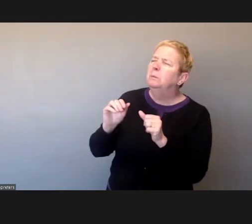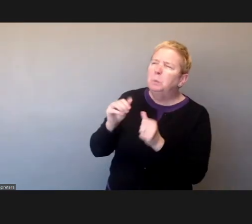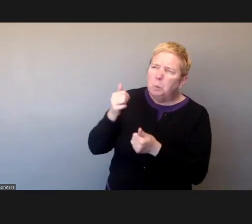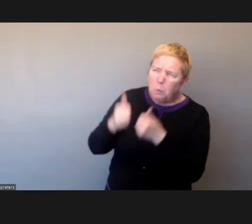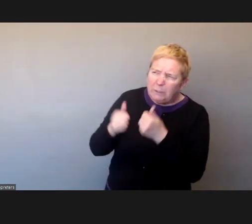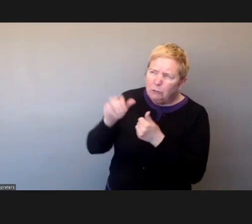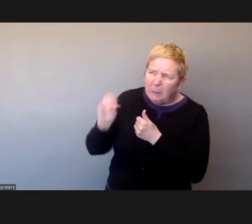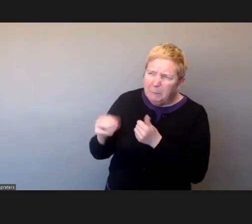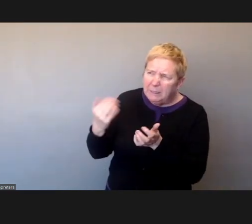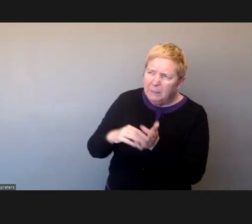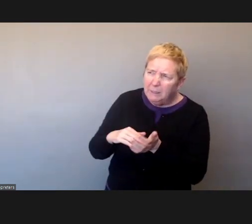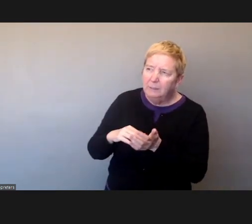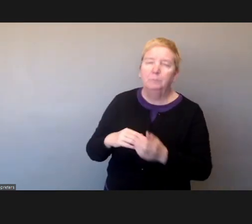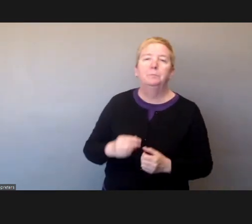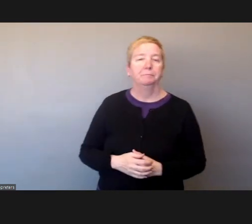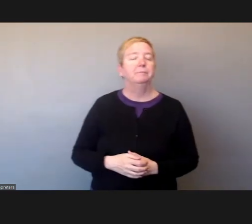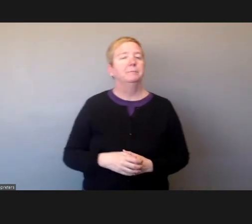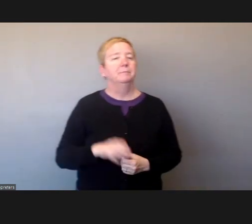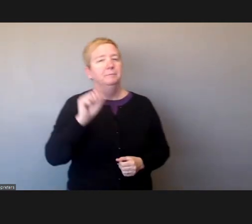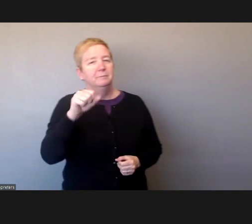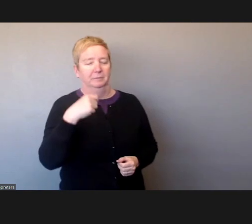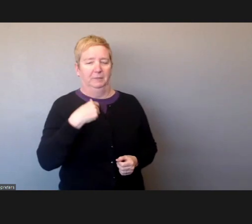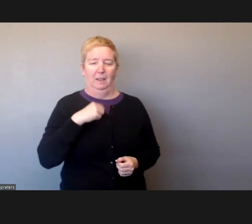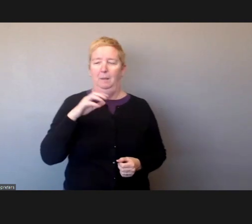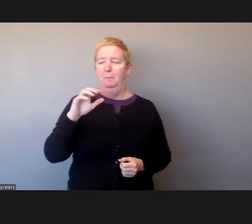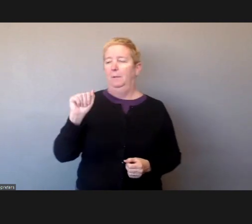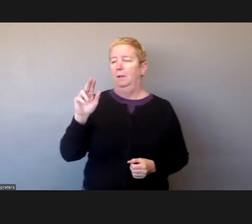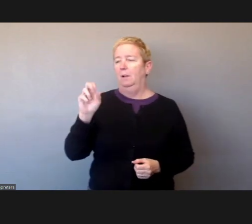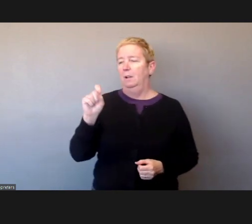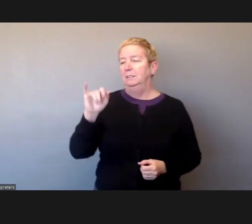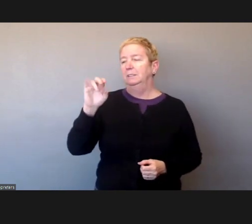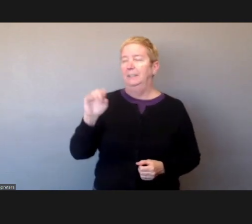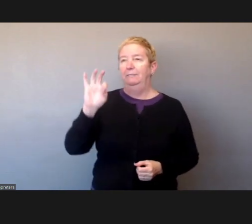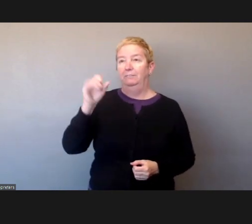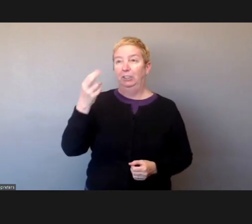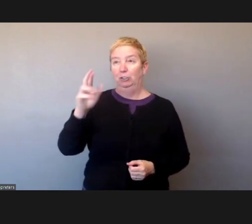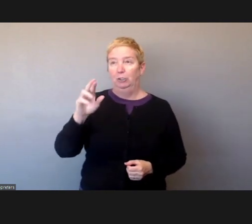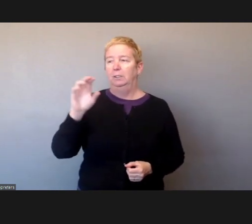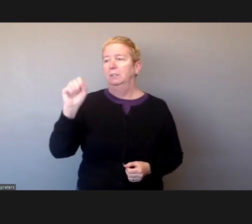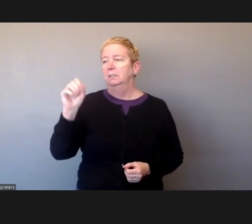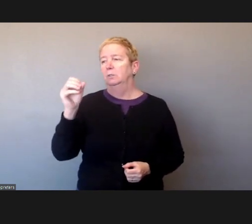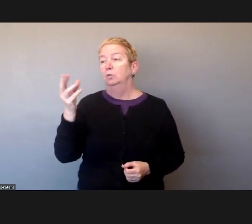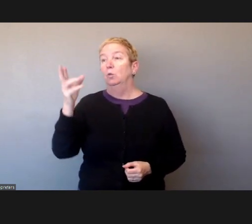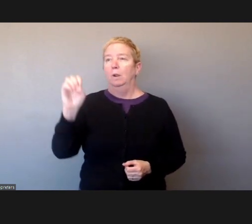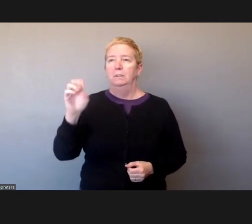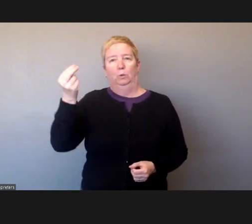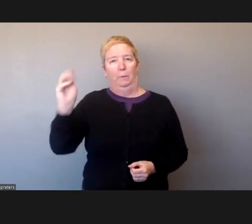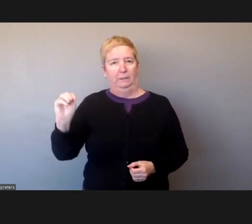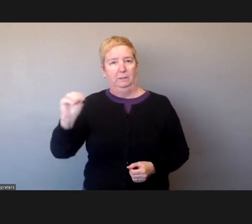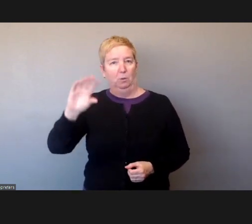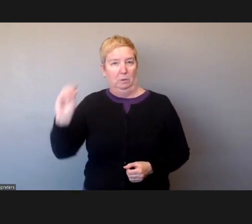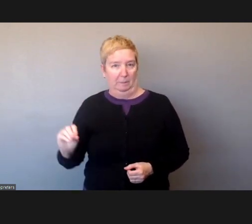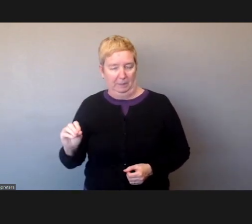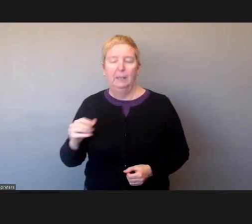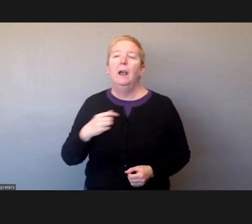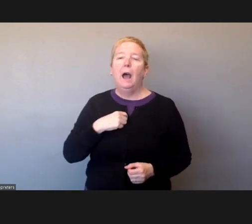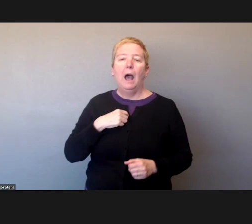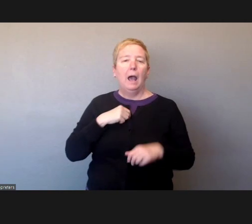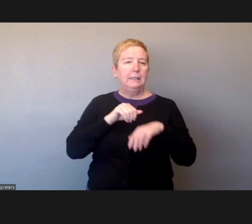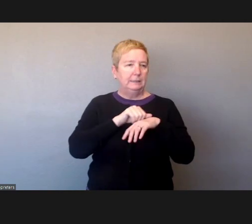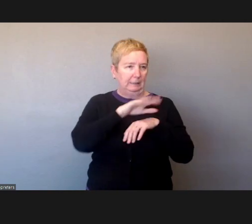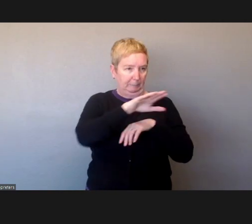outlet, please? Thank you, Jody. Yes, this is Austin Fisher with Source New Mexico. I submitted this